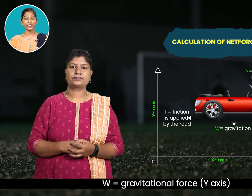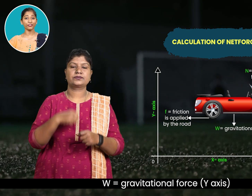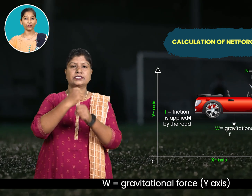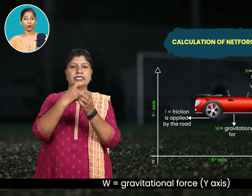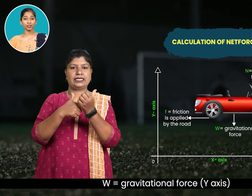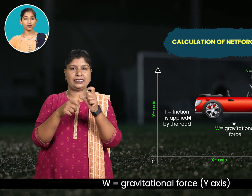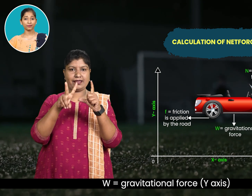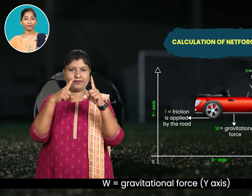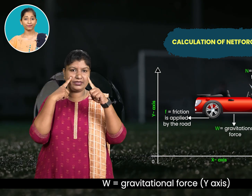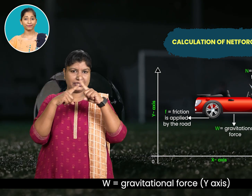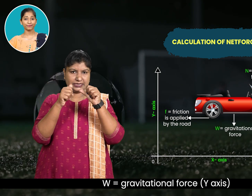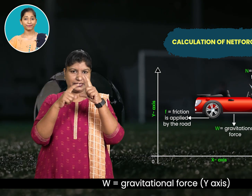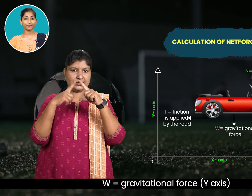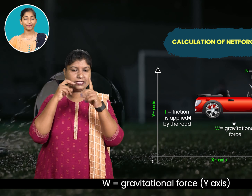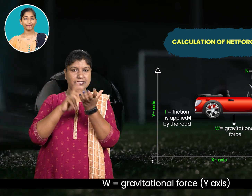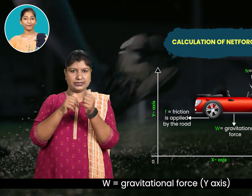gravitational force